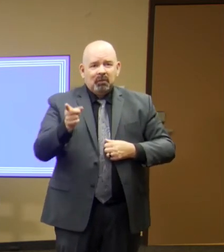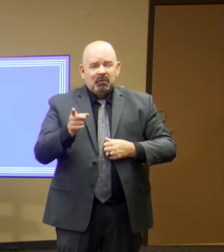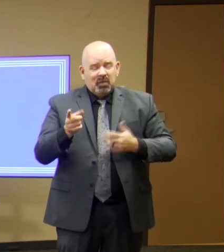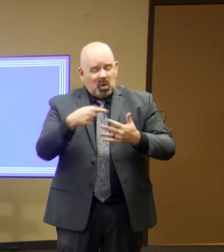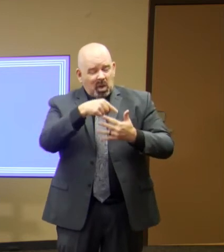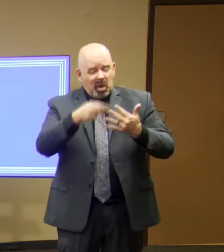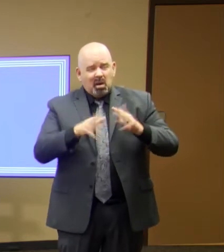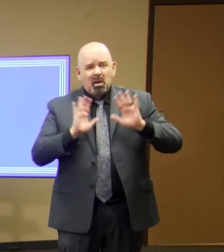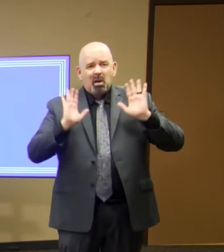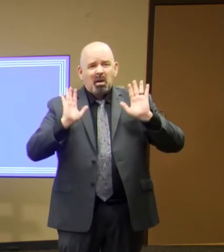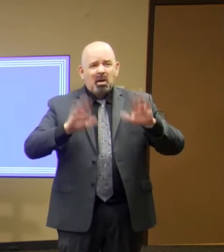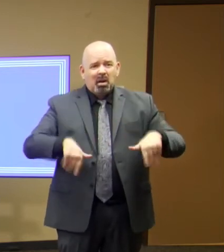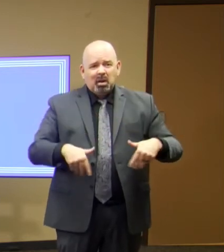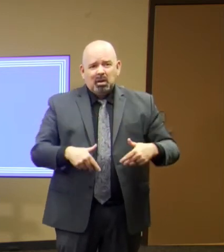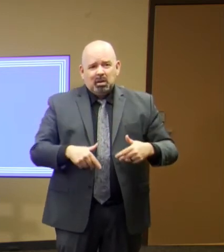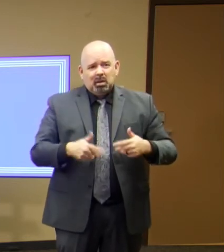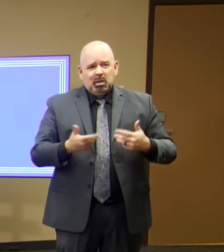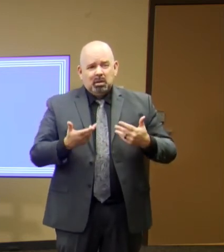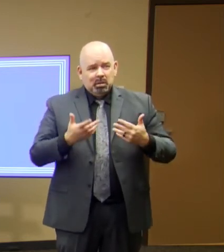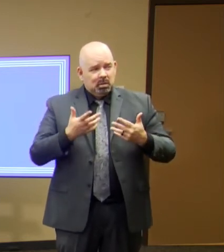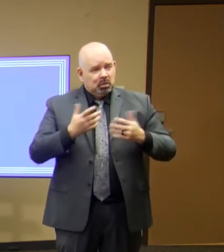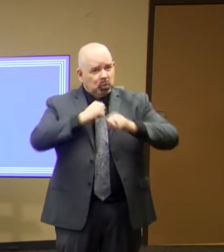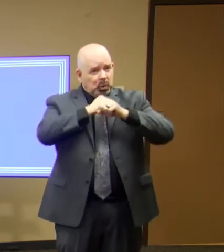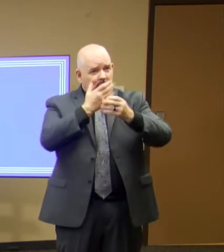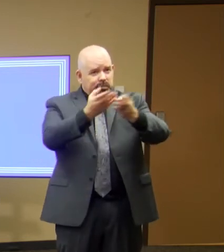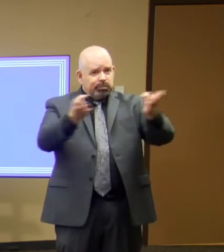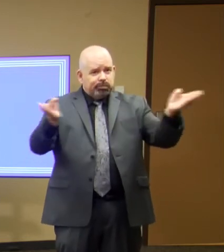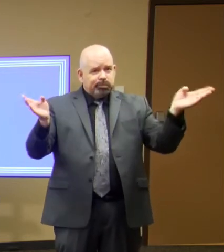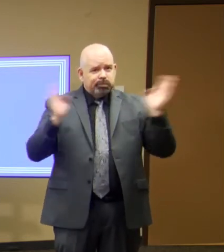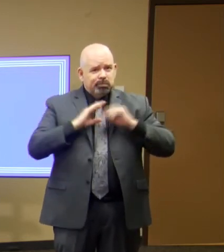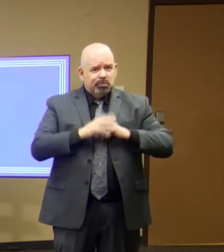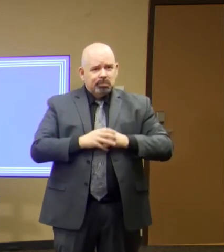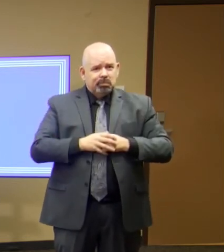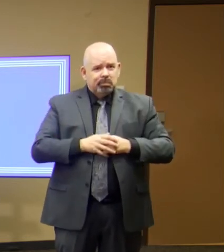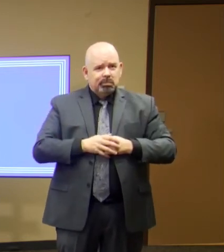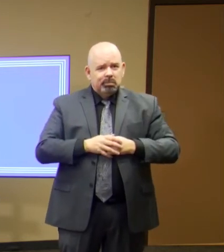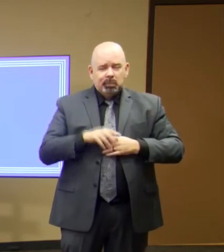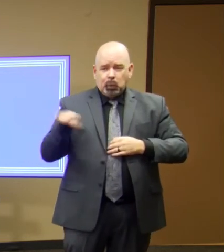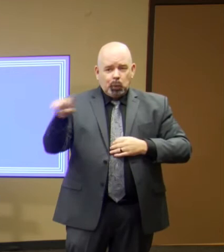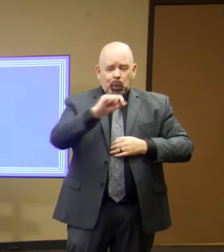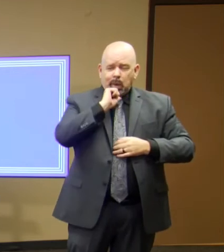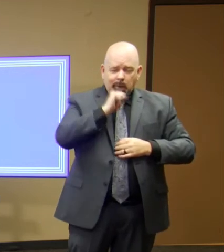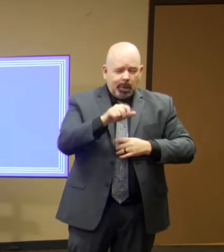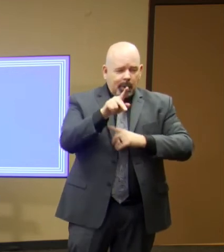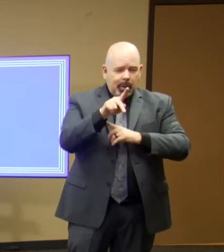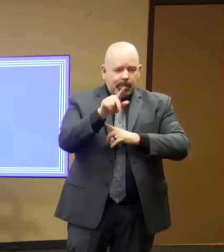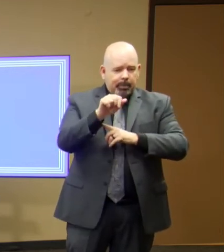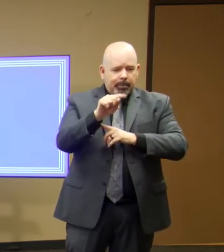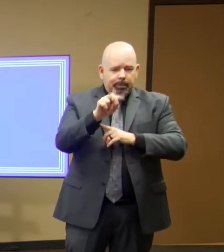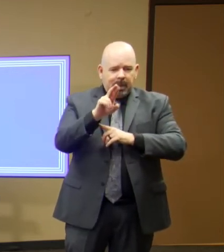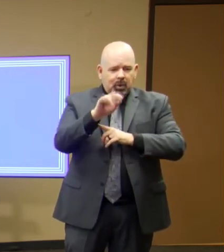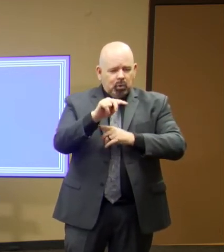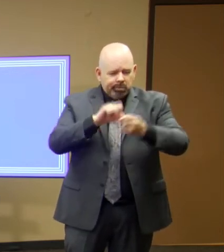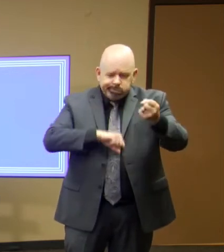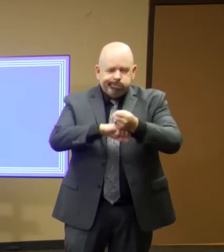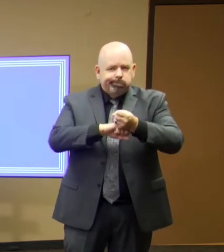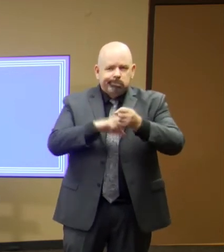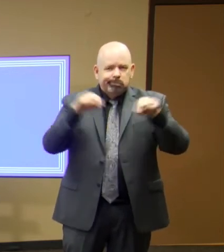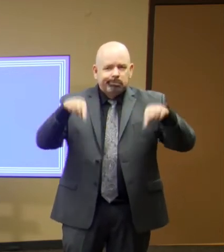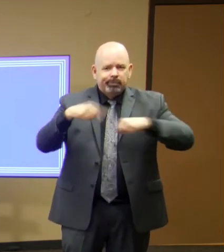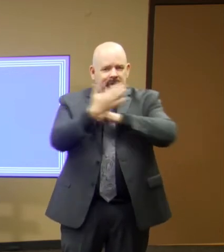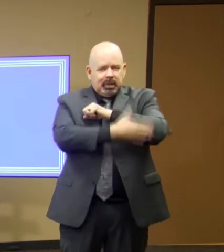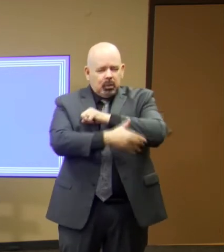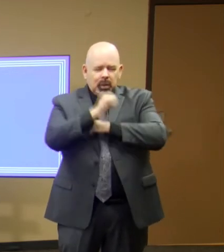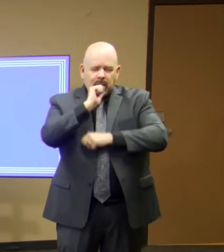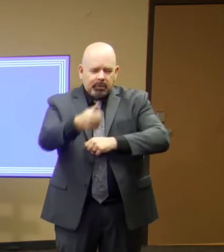done to keep your community safe. Yes, ma'am. So, when you look at the numbers, we've doubled since where we were at the beginning of